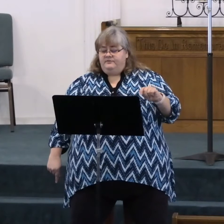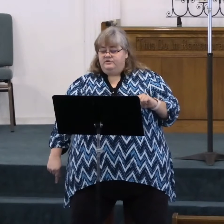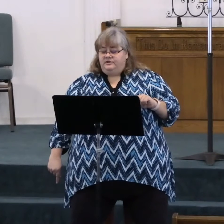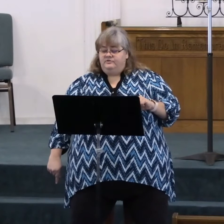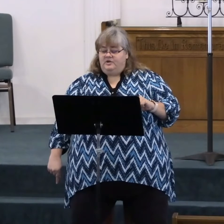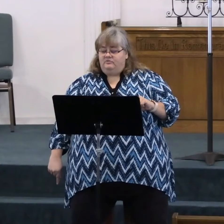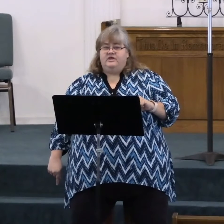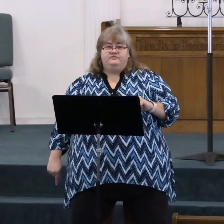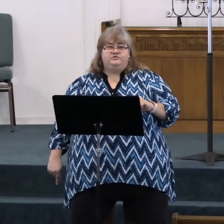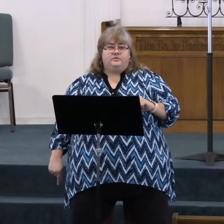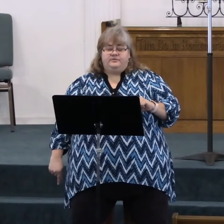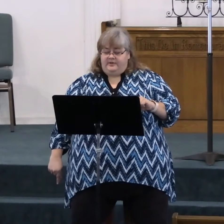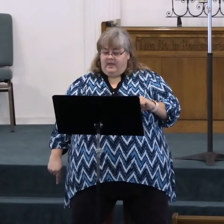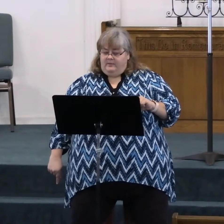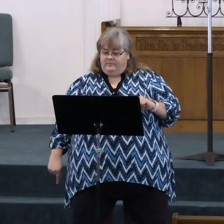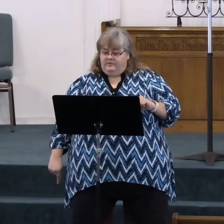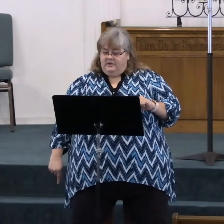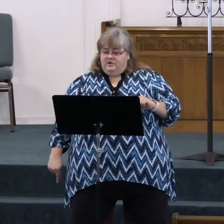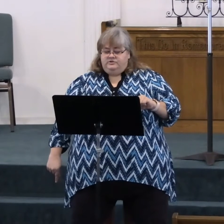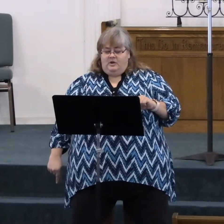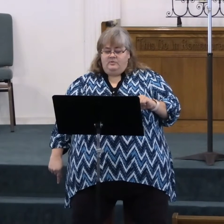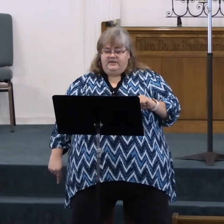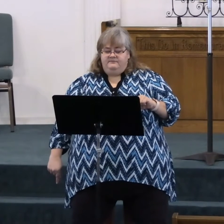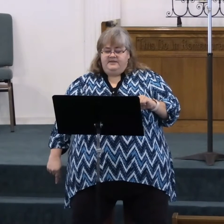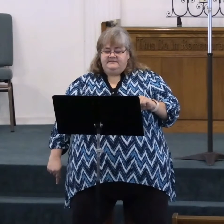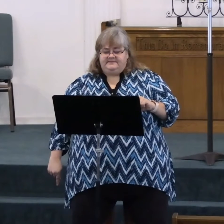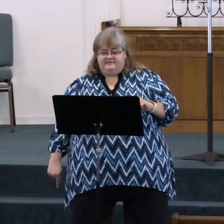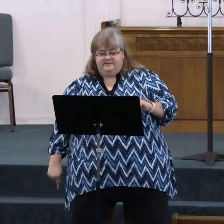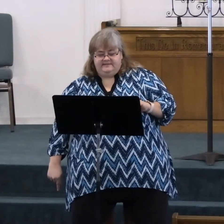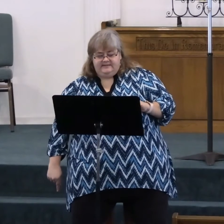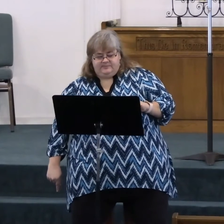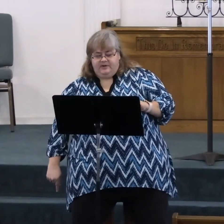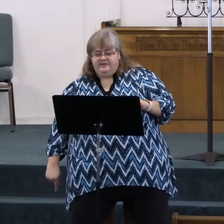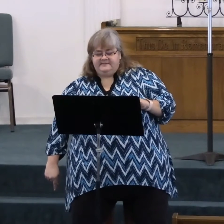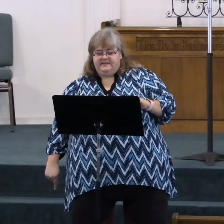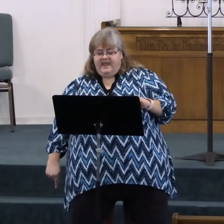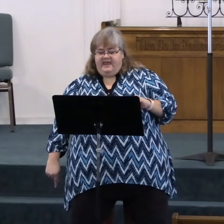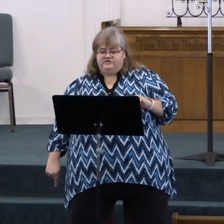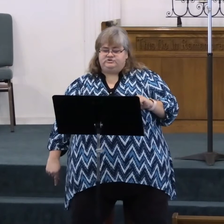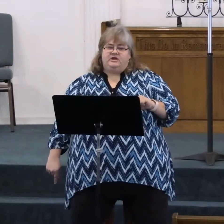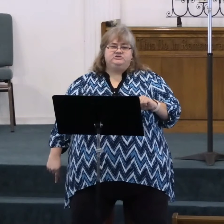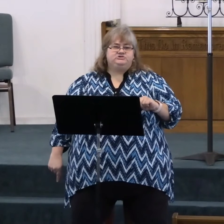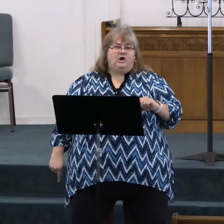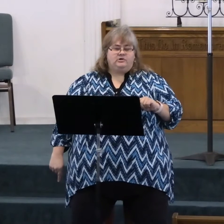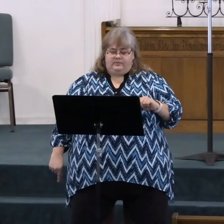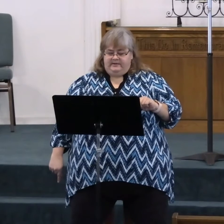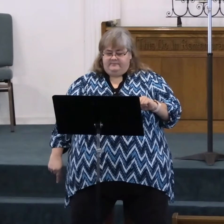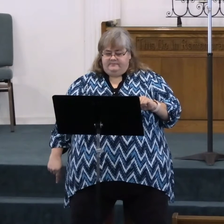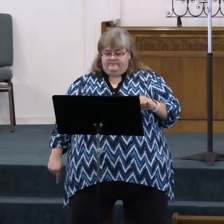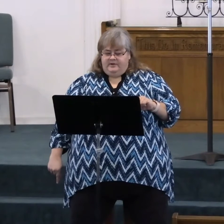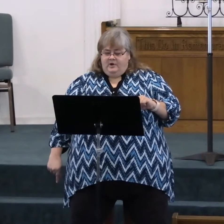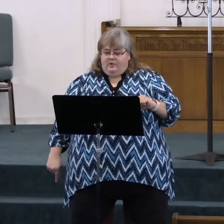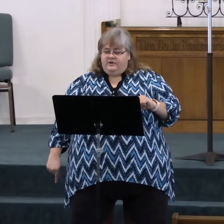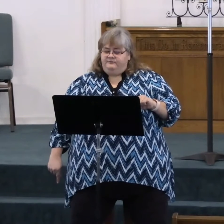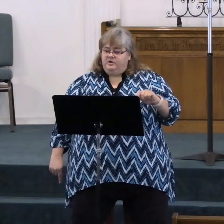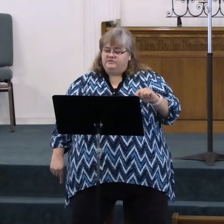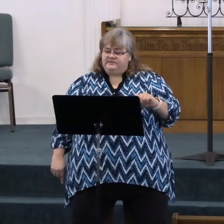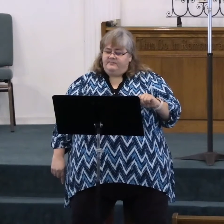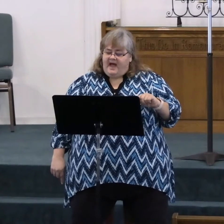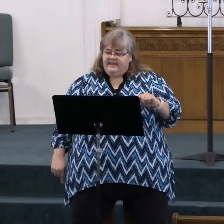Whatever you do, don't let the truth go. Don't give in to seducing spirits and strange doctrine. Refuse to buy